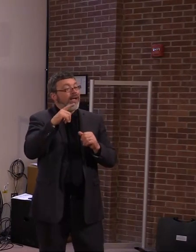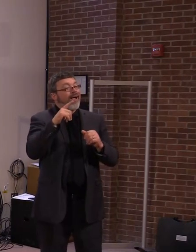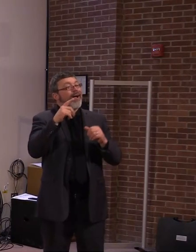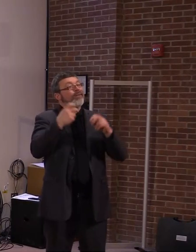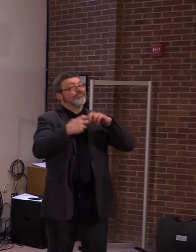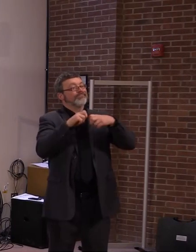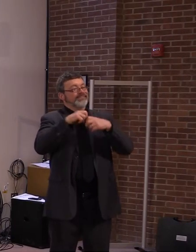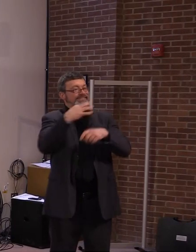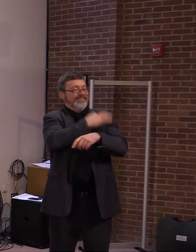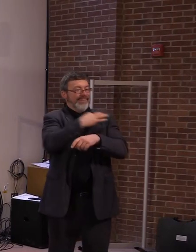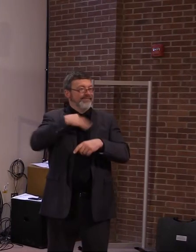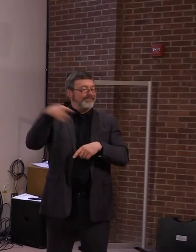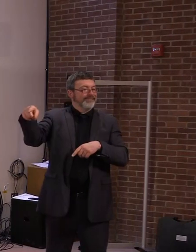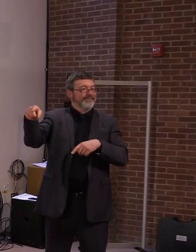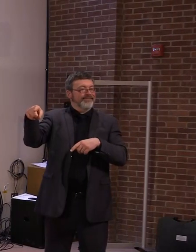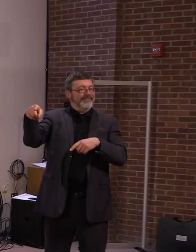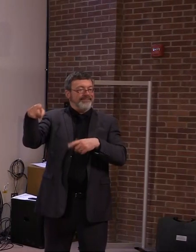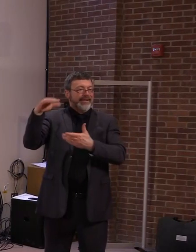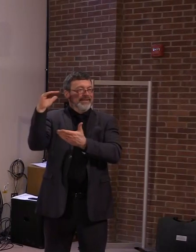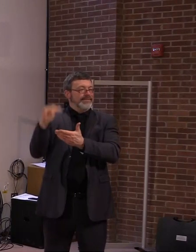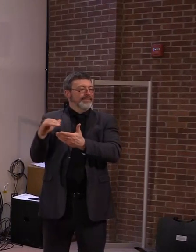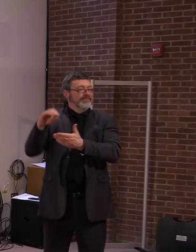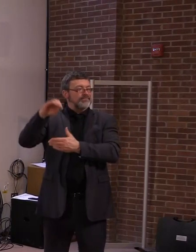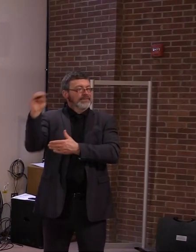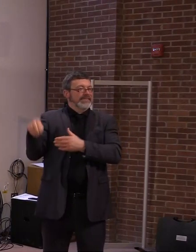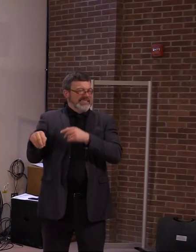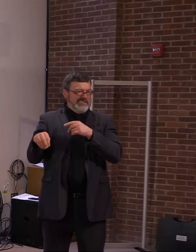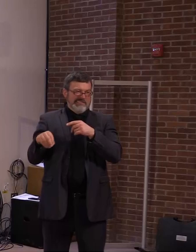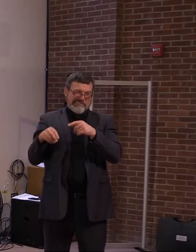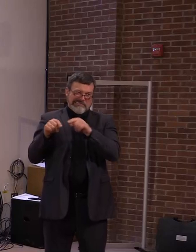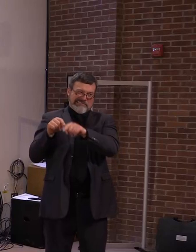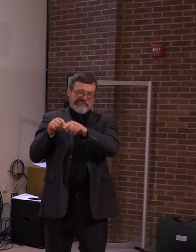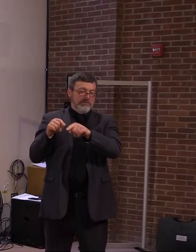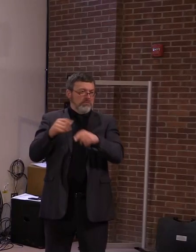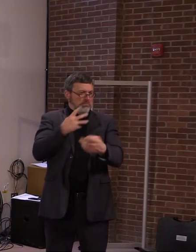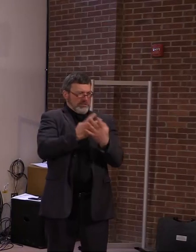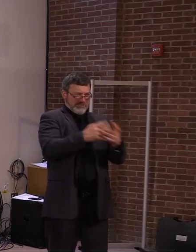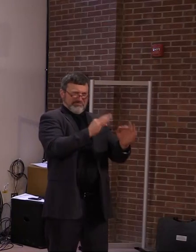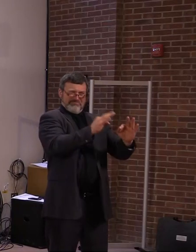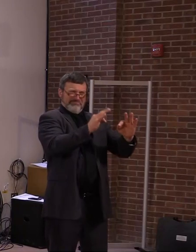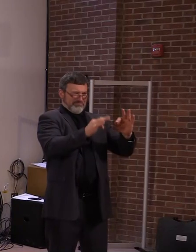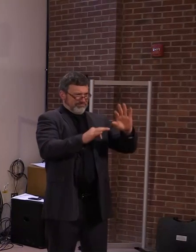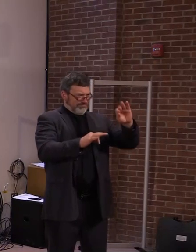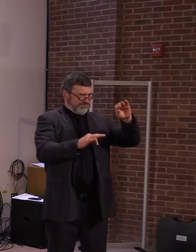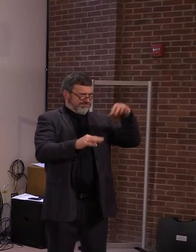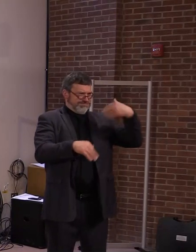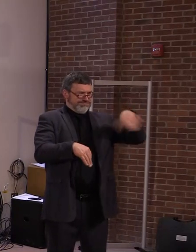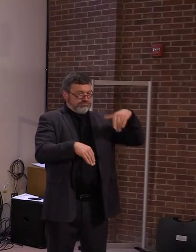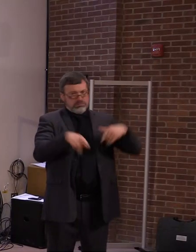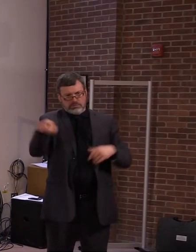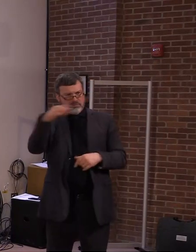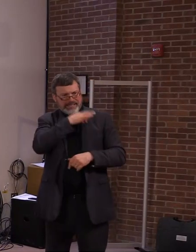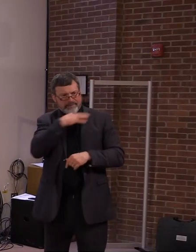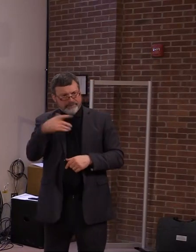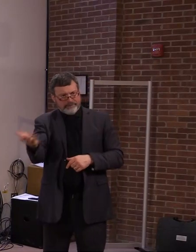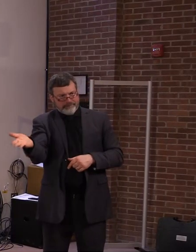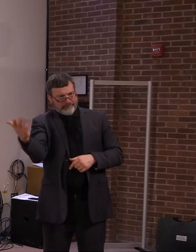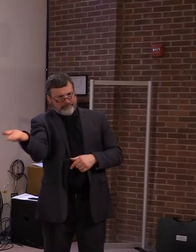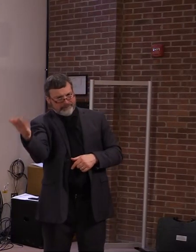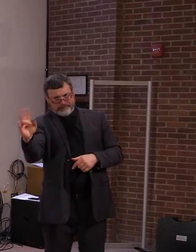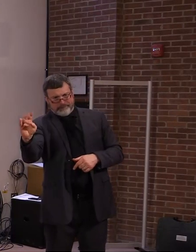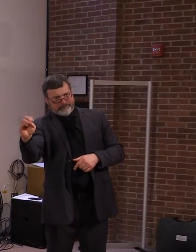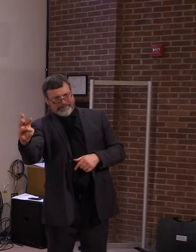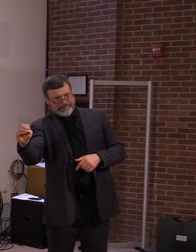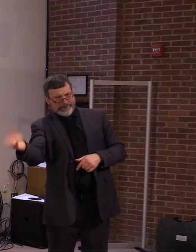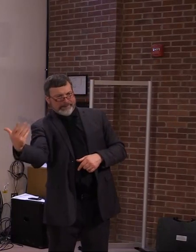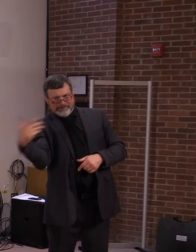a better job in terms of what encouraging people to get vaccinated. You know, one of